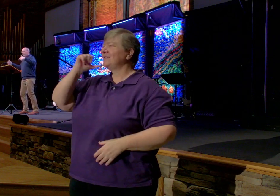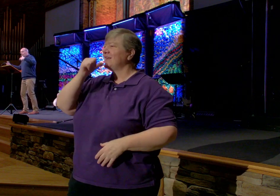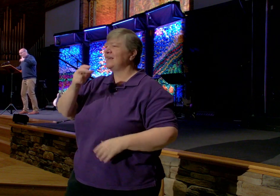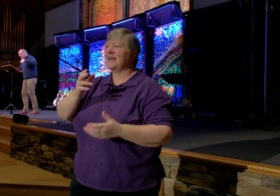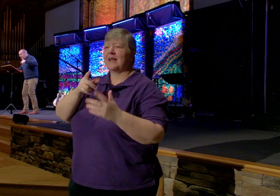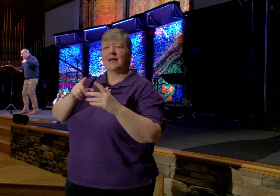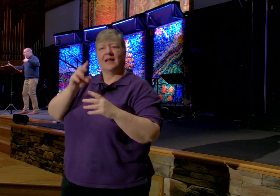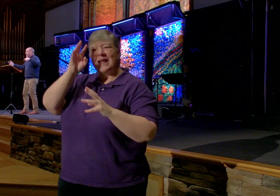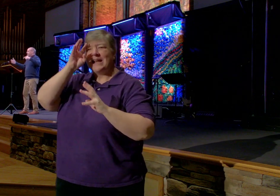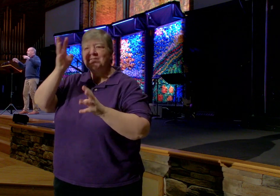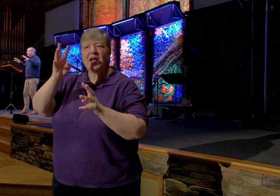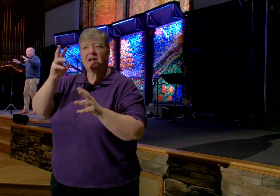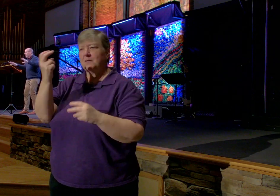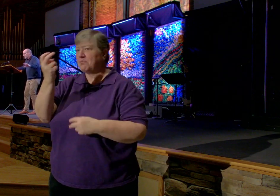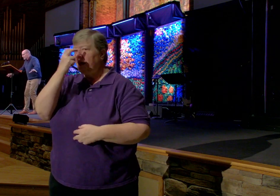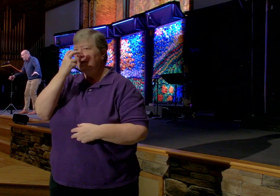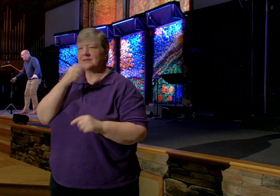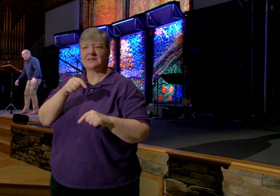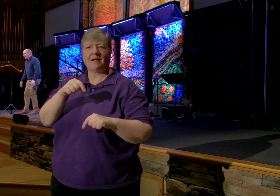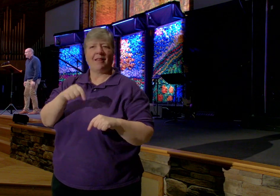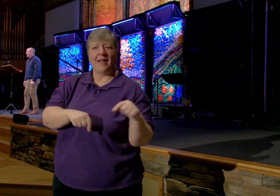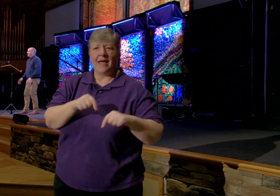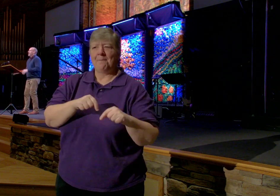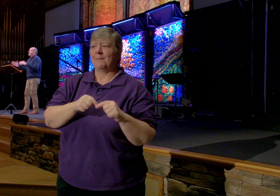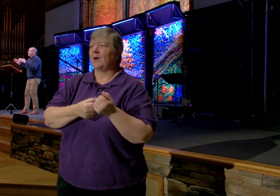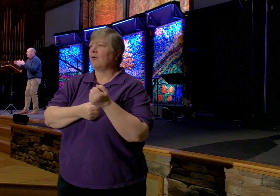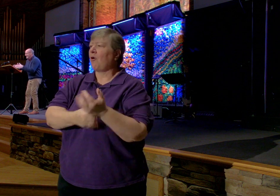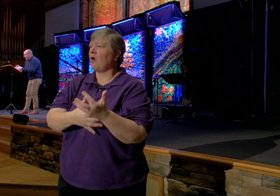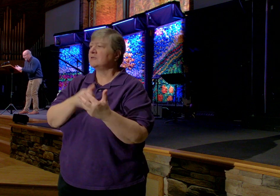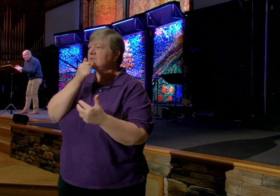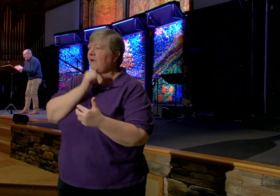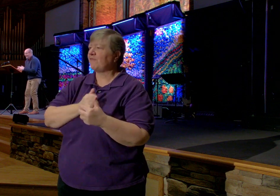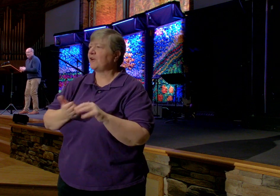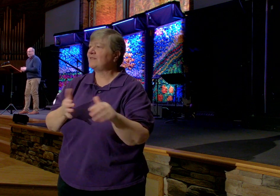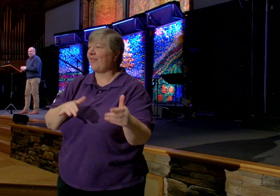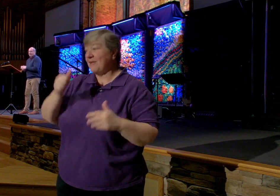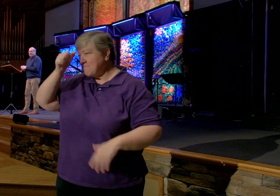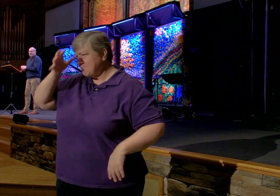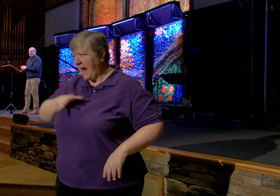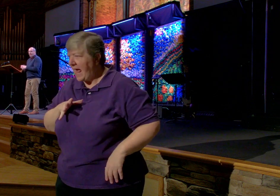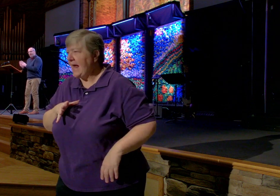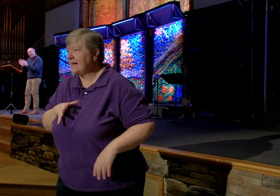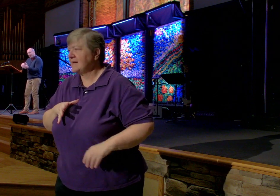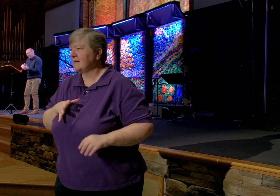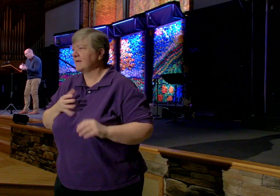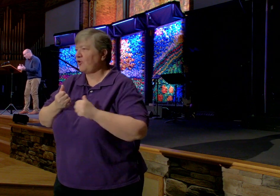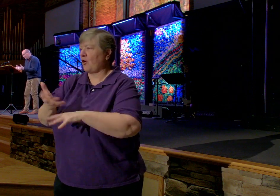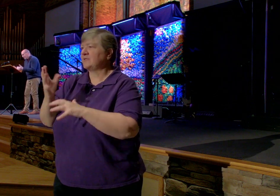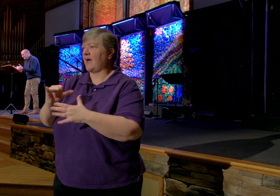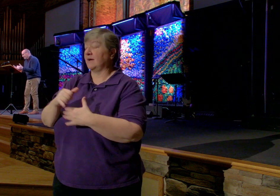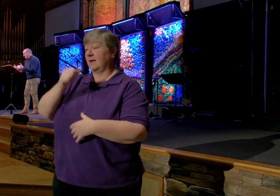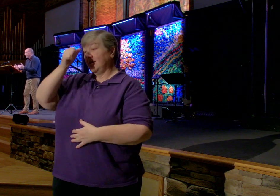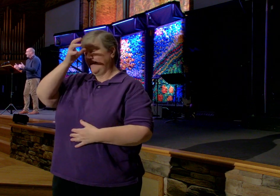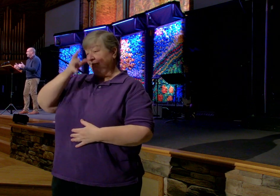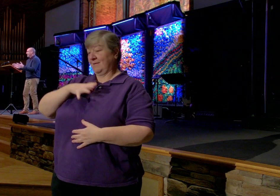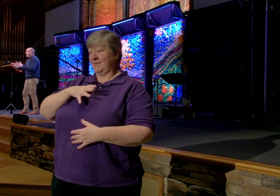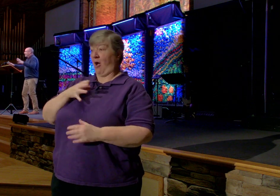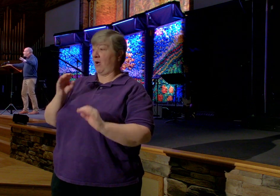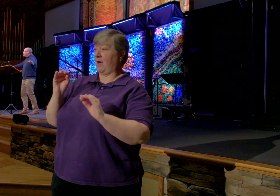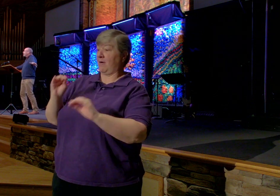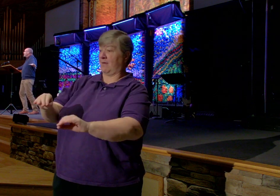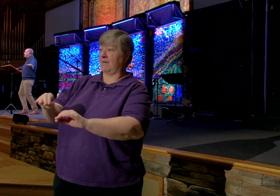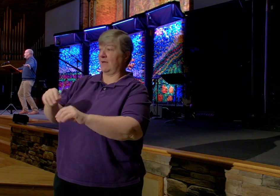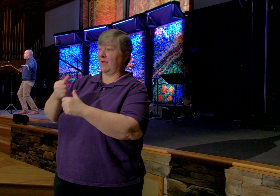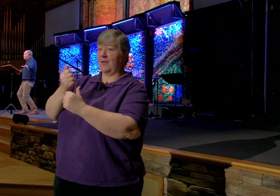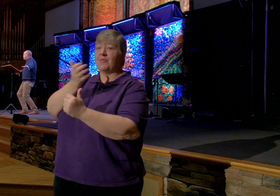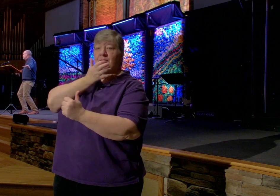invent blindness or lameness or cause suffering and death. Mankind did that. When God put human beings in the